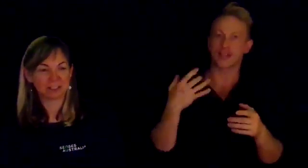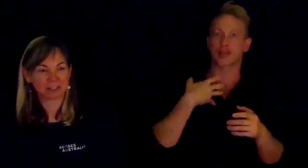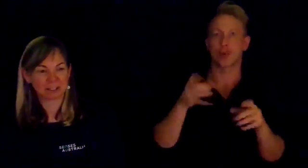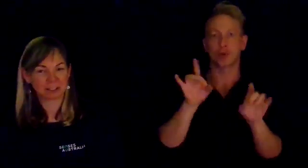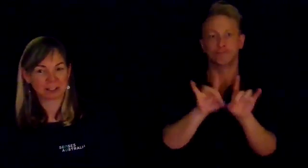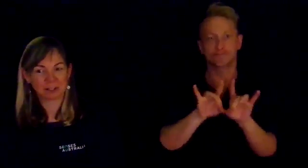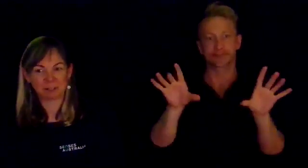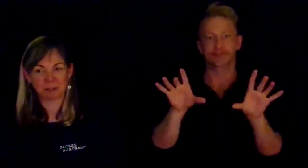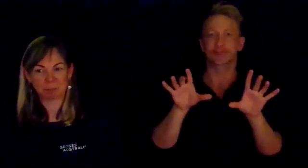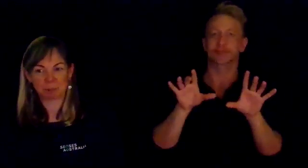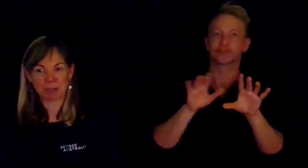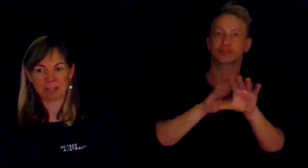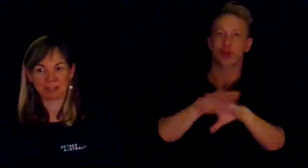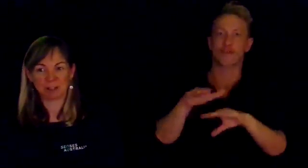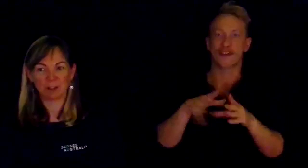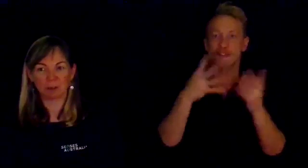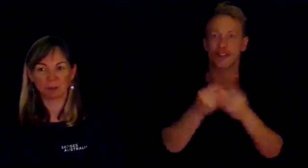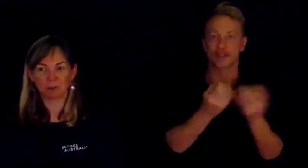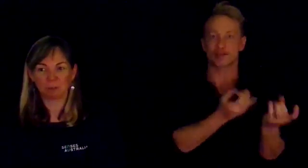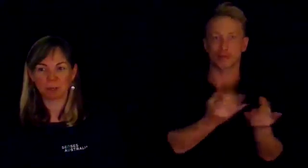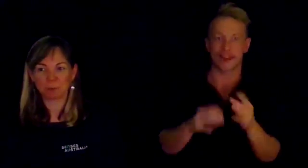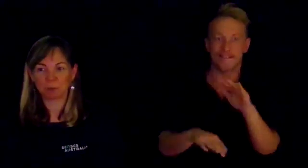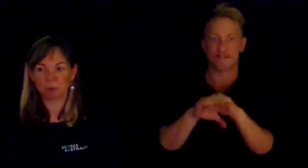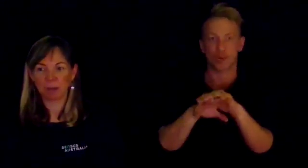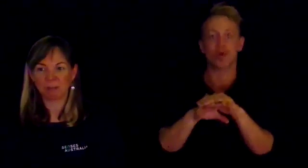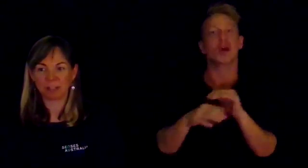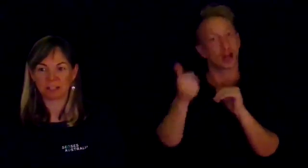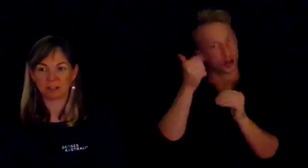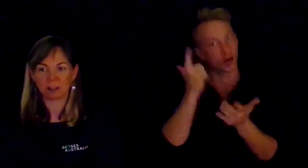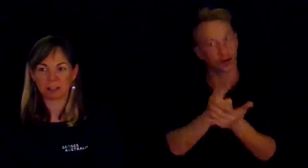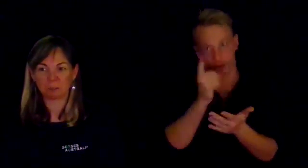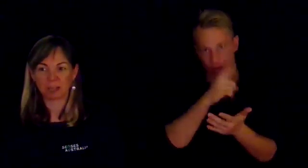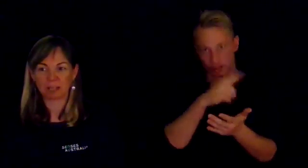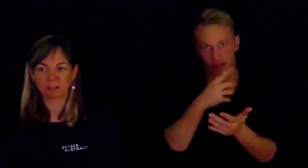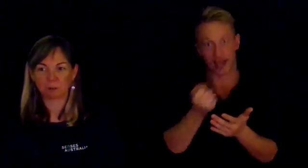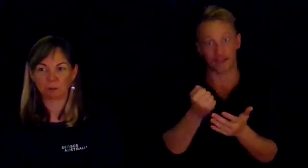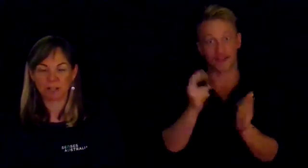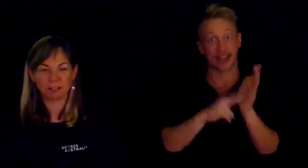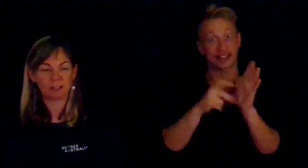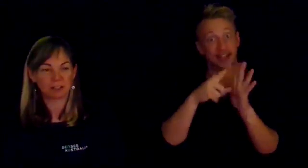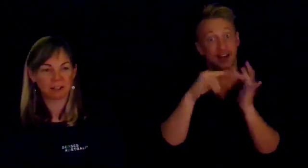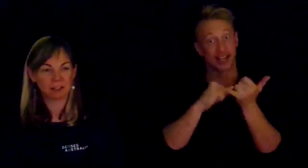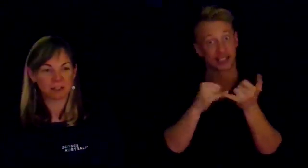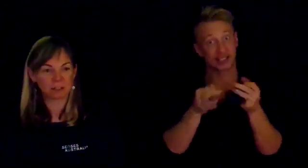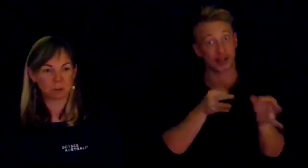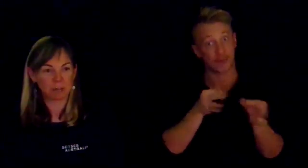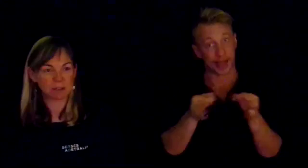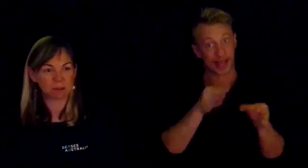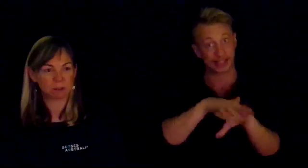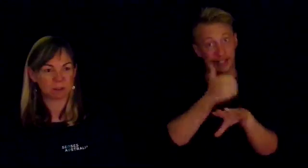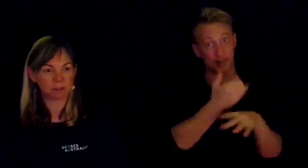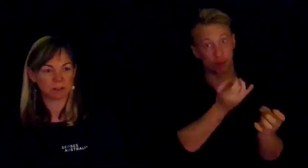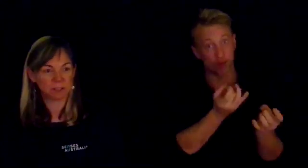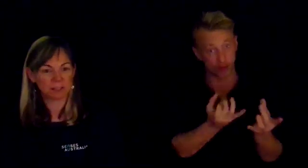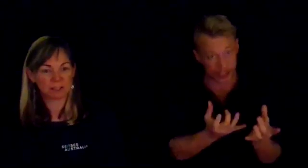clear and prepared. I know a lot of people do have NDIS plans already. I think it's